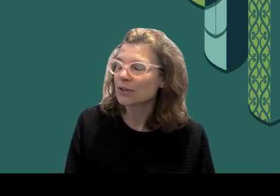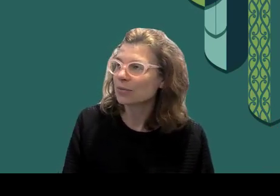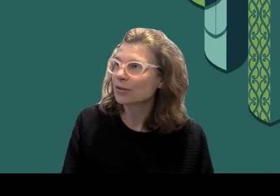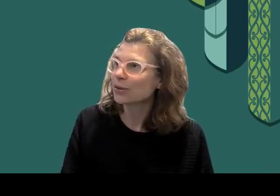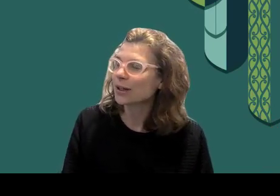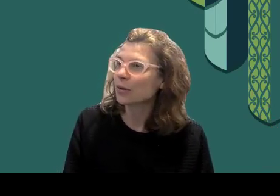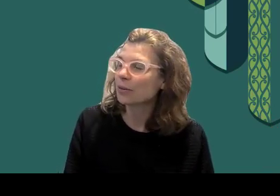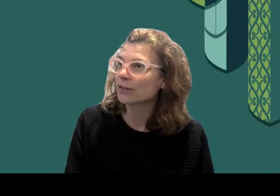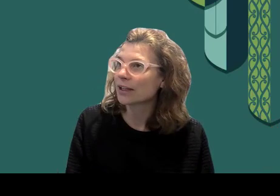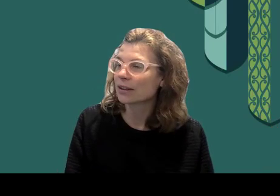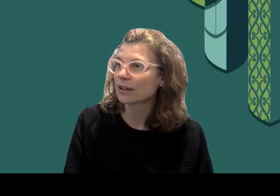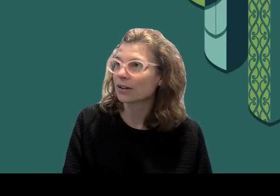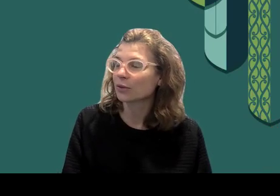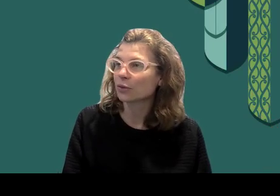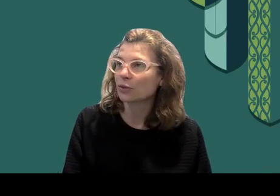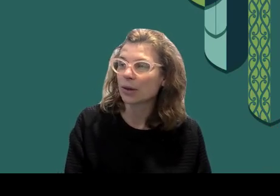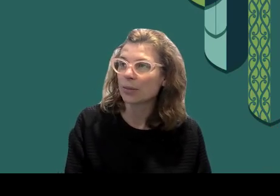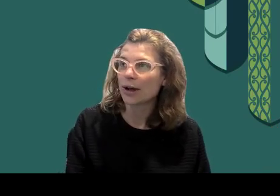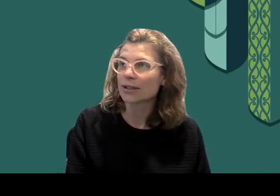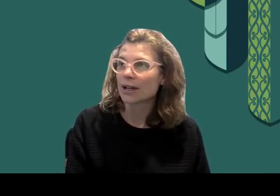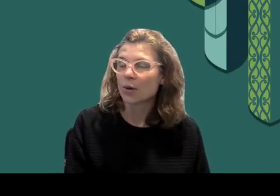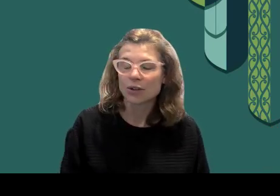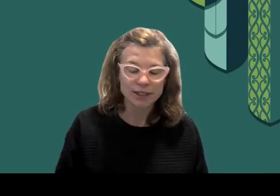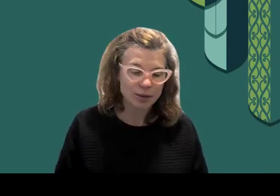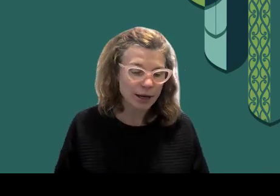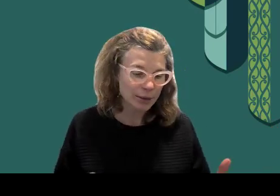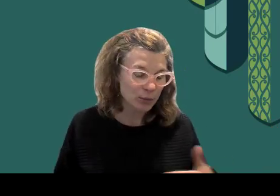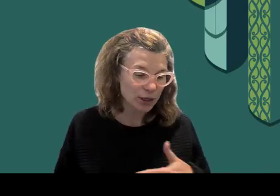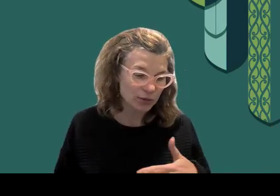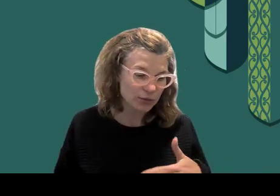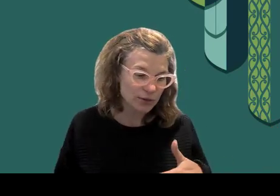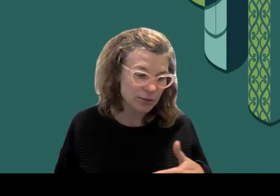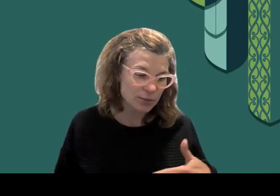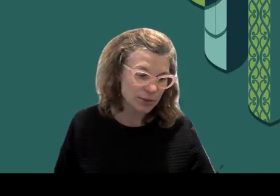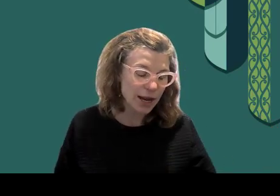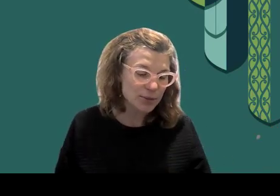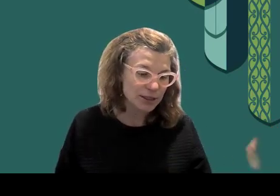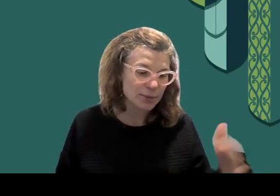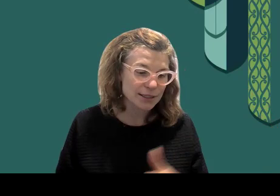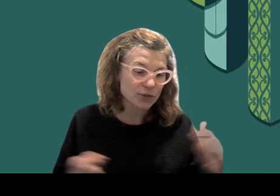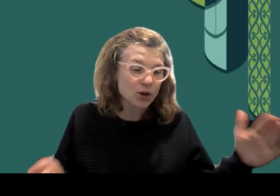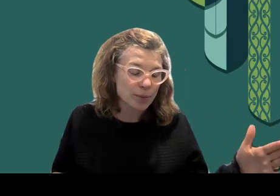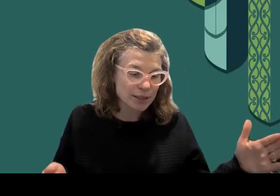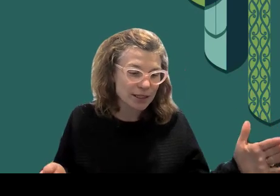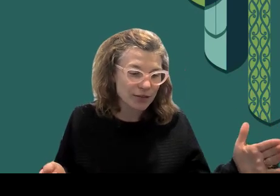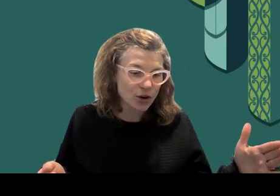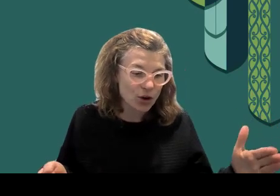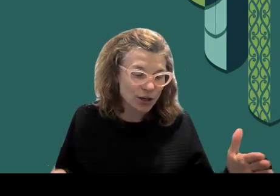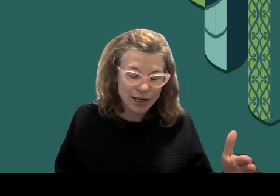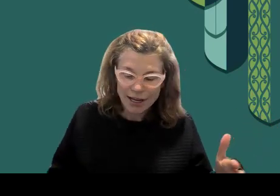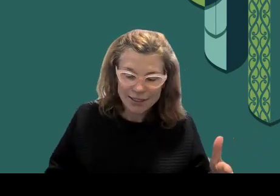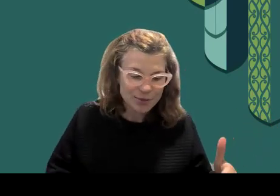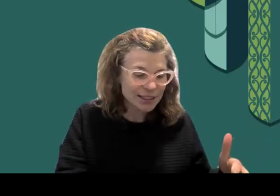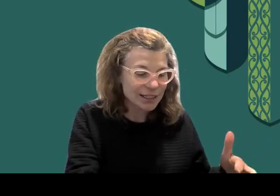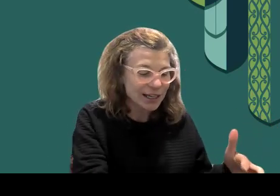But something you said before, it reminded me of another thing I read once, when you said about people give the 100% capacity, what capacity they've